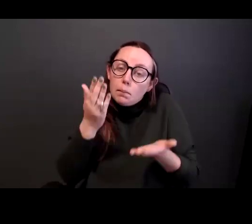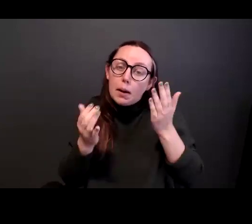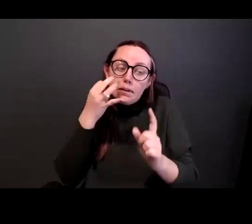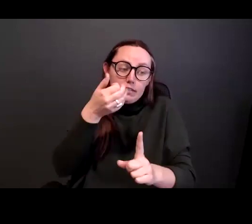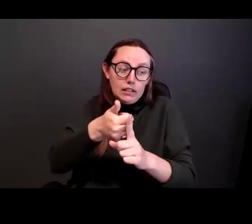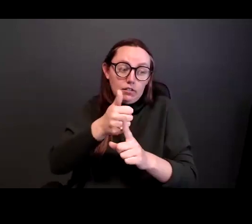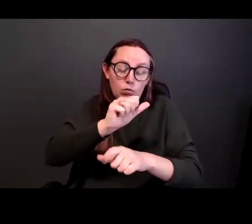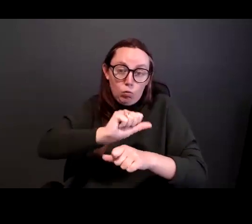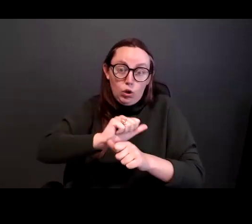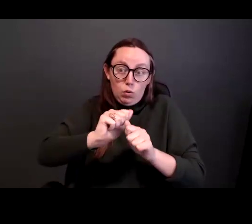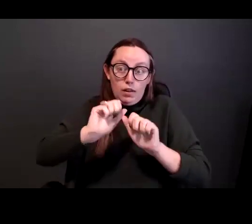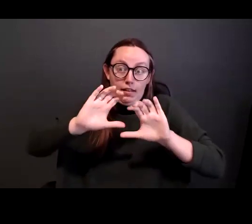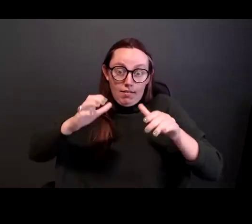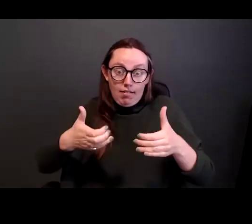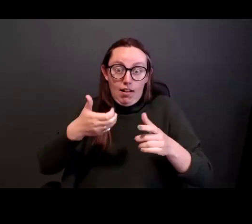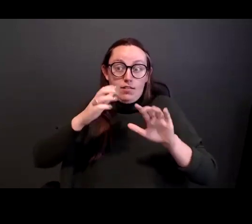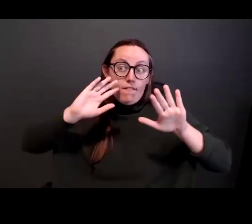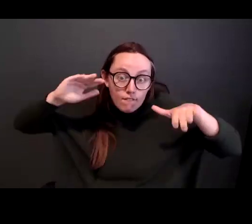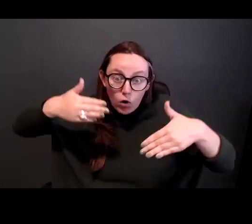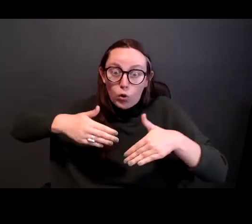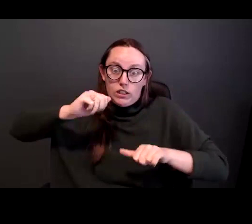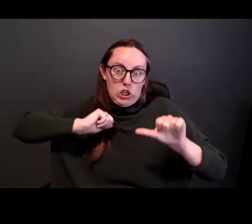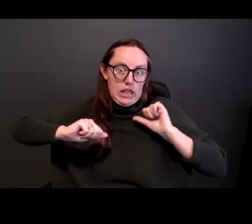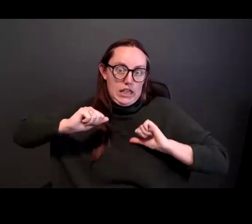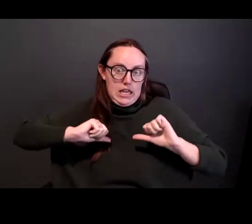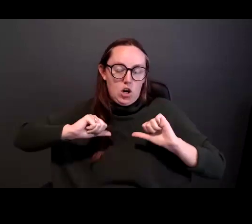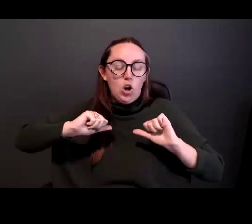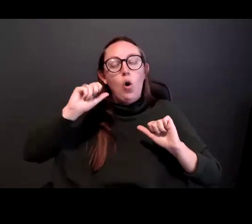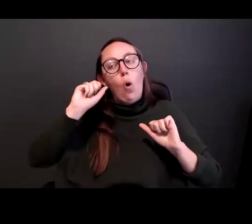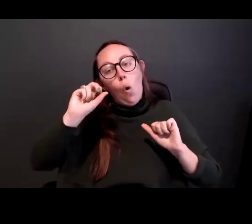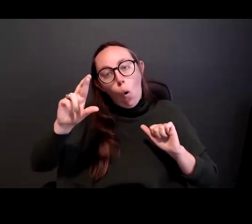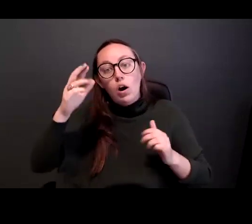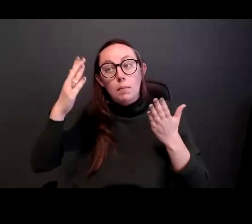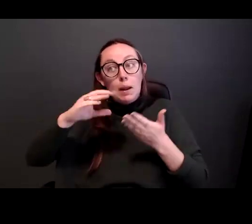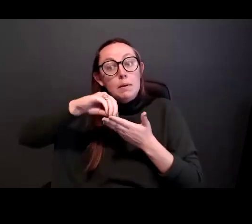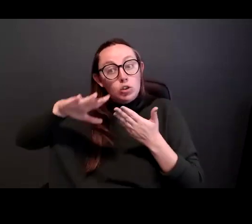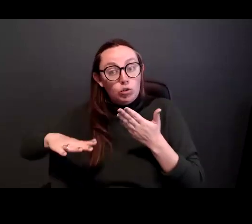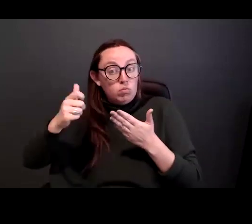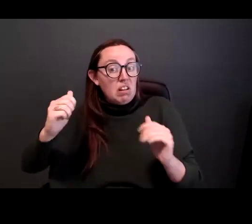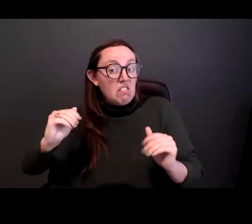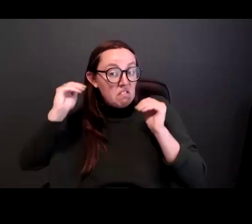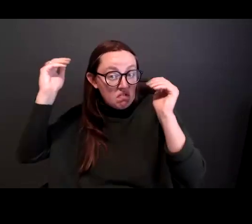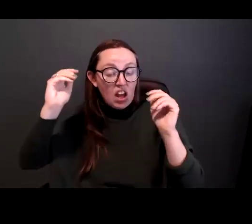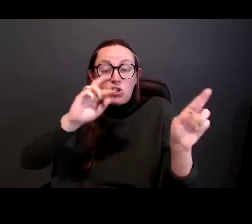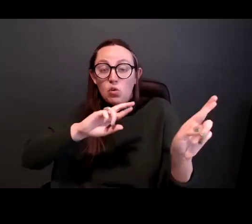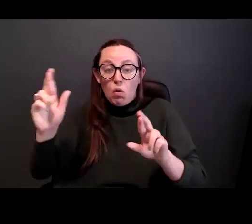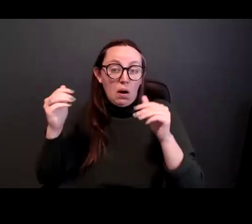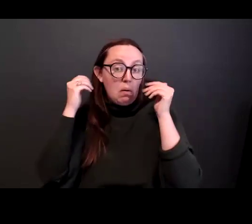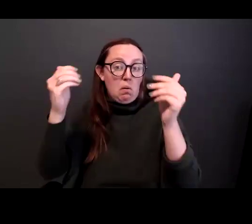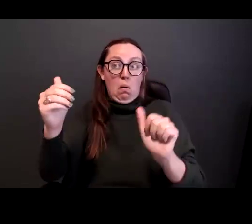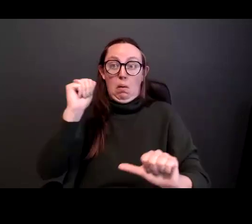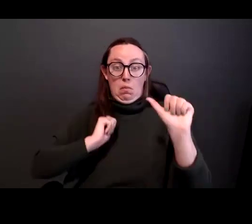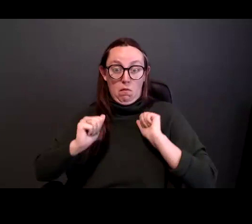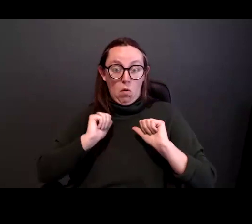place where they were able to move to that level, then you could assess them on their performances, and you could give